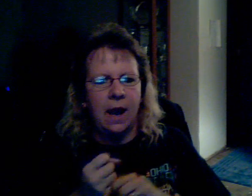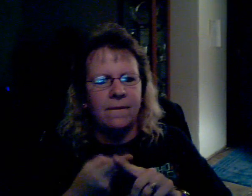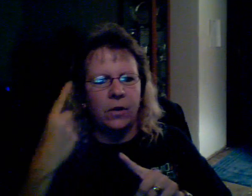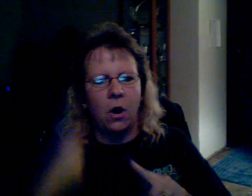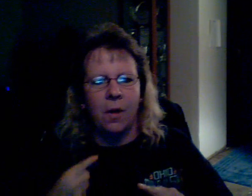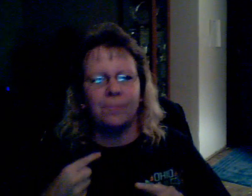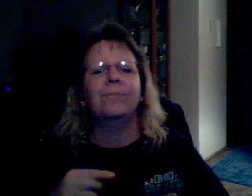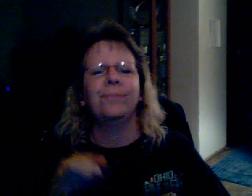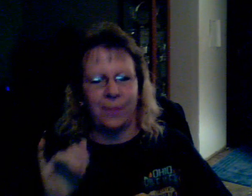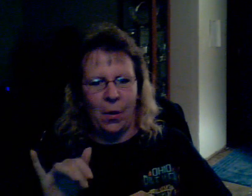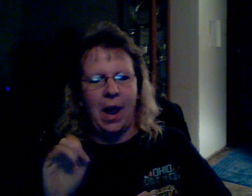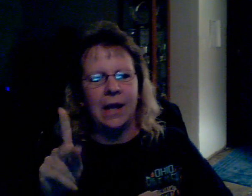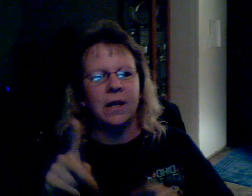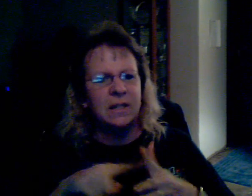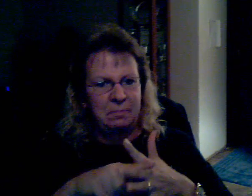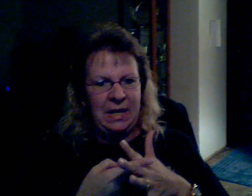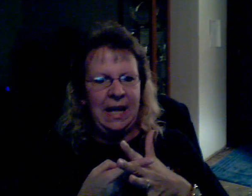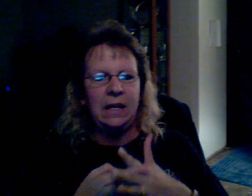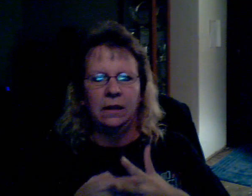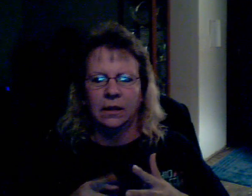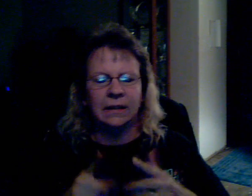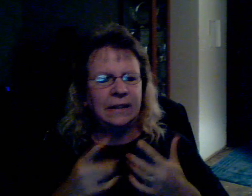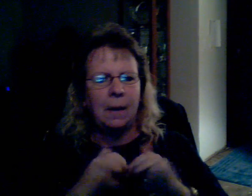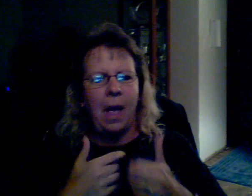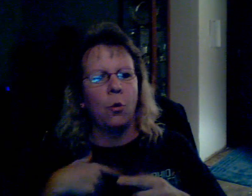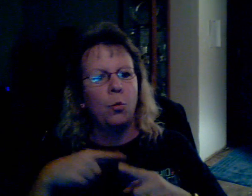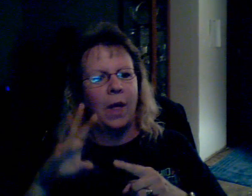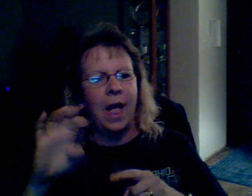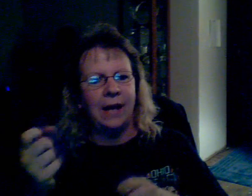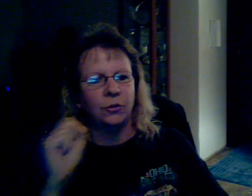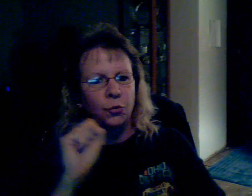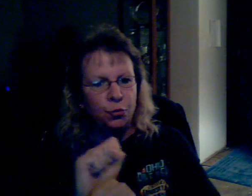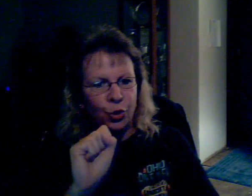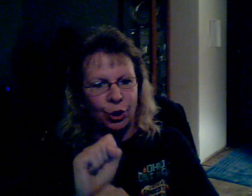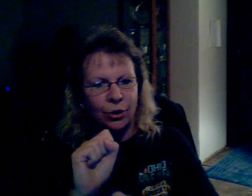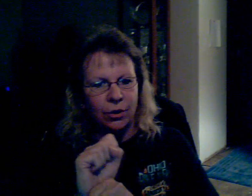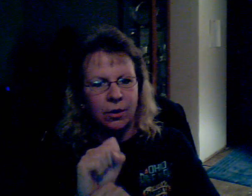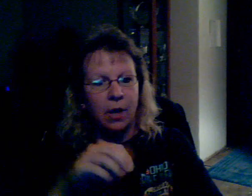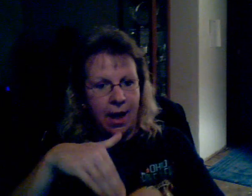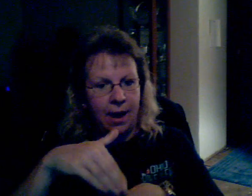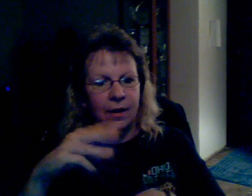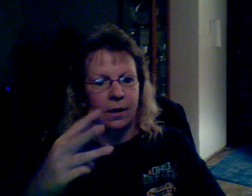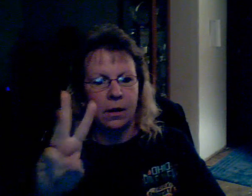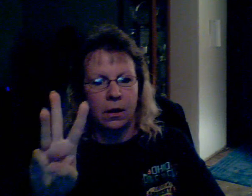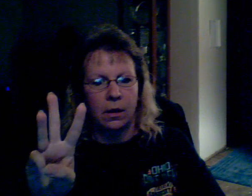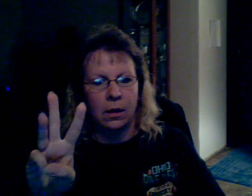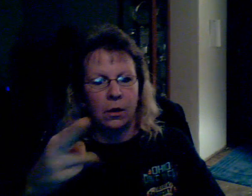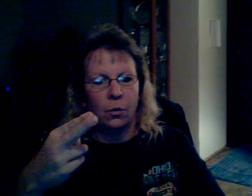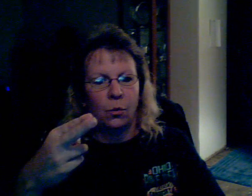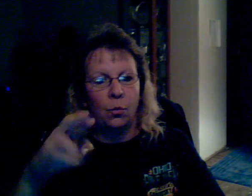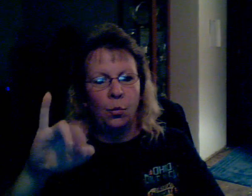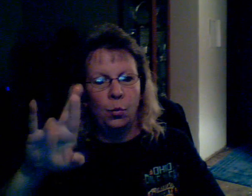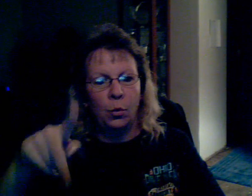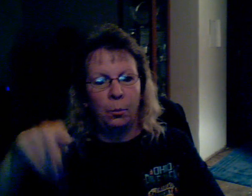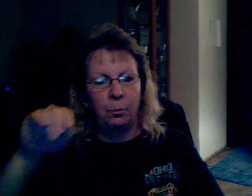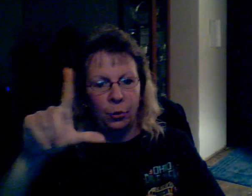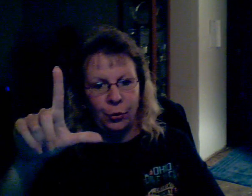That's all. And I feel like it's a little bit of a cure. And you feel